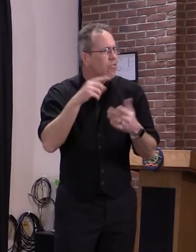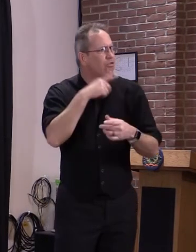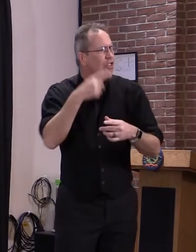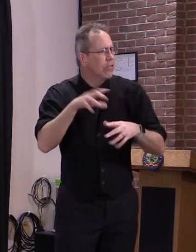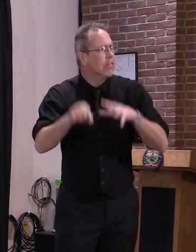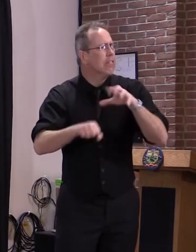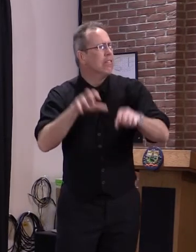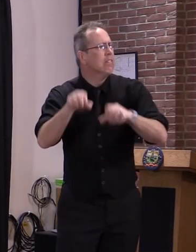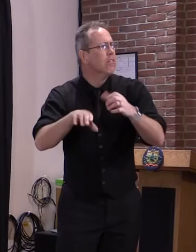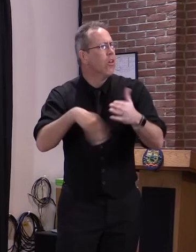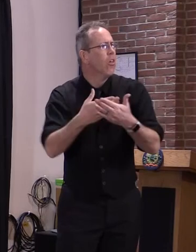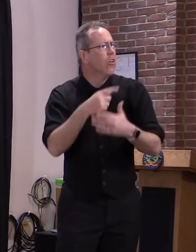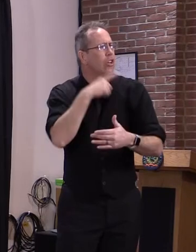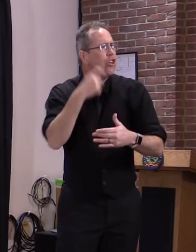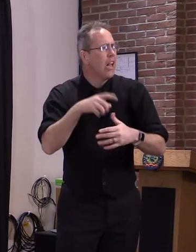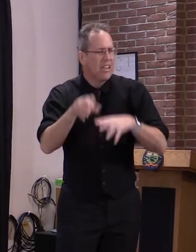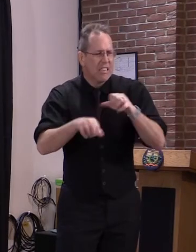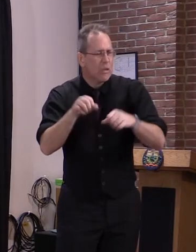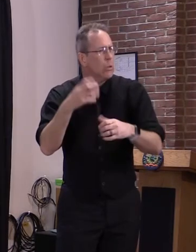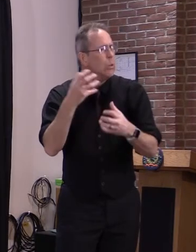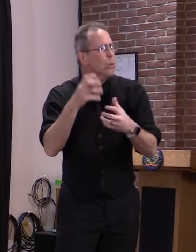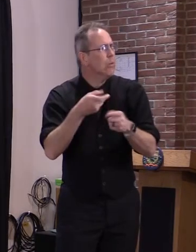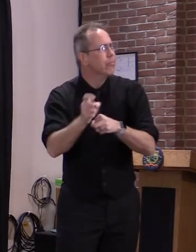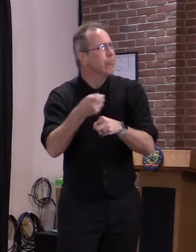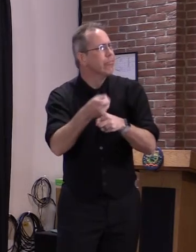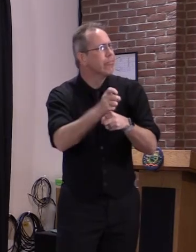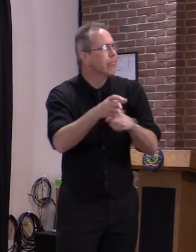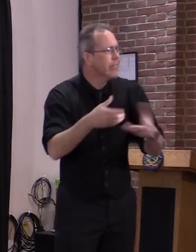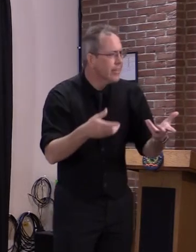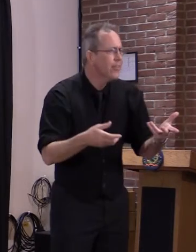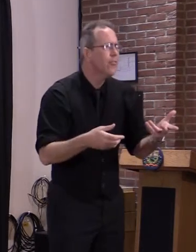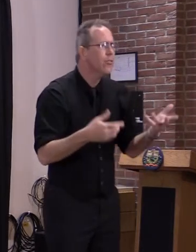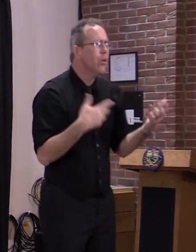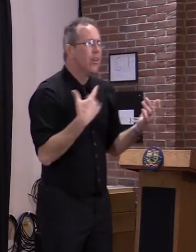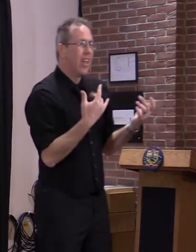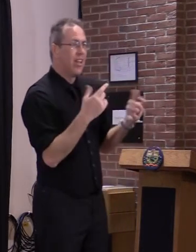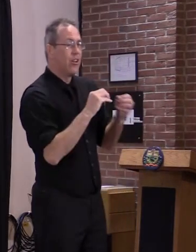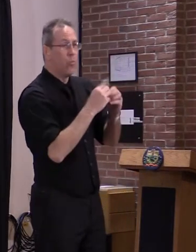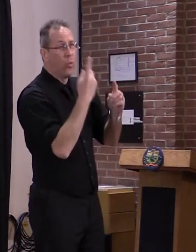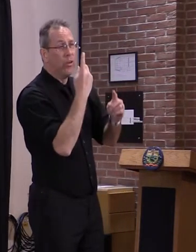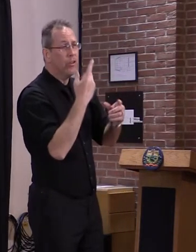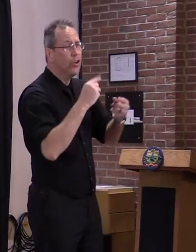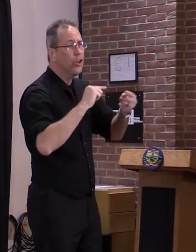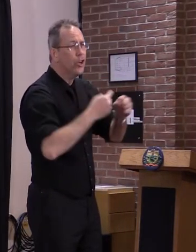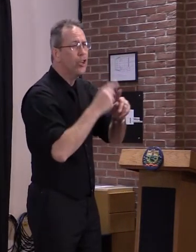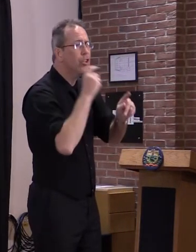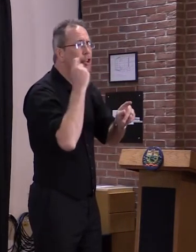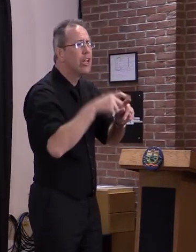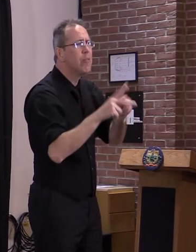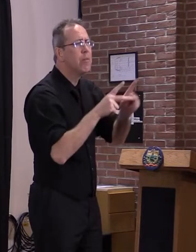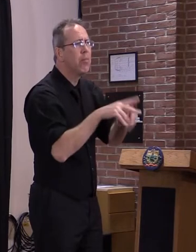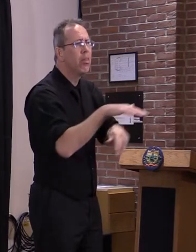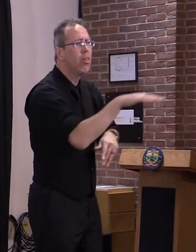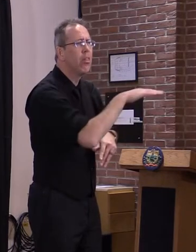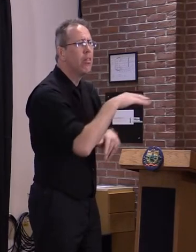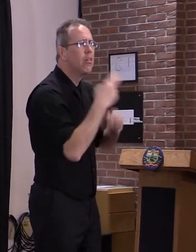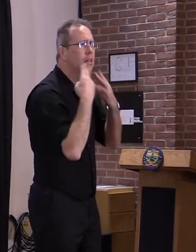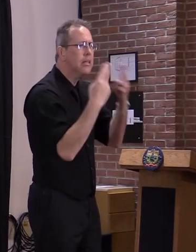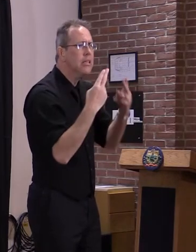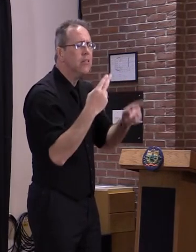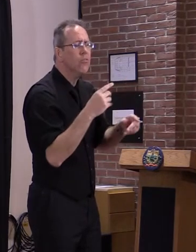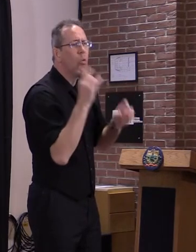an increase cost, not only to Ukraine, which is horrific, but the cost of